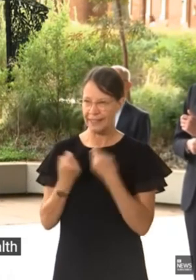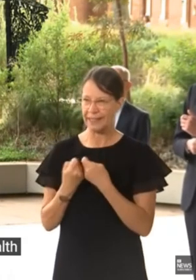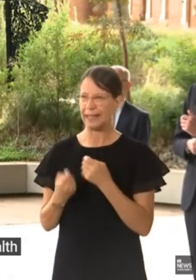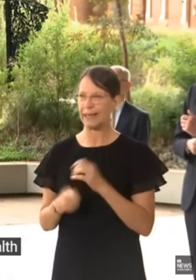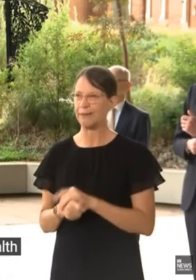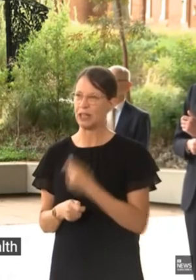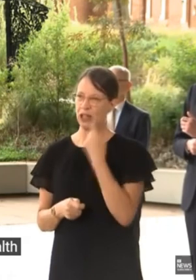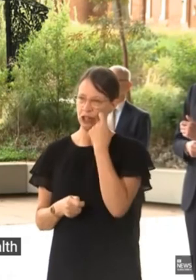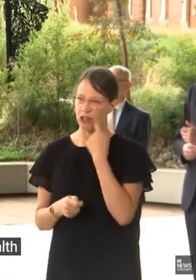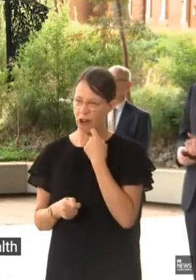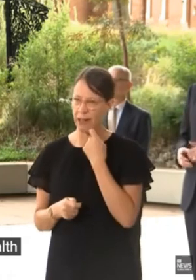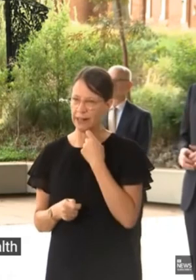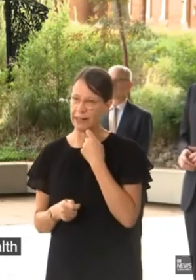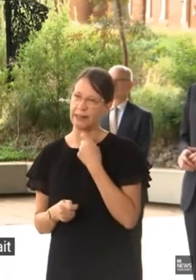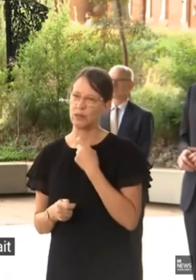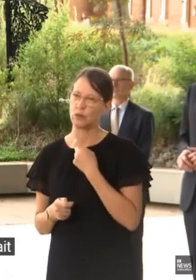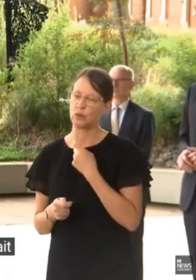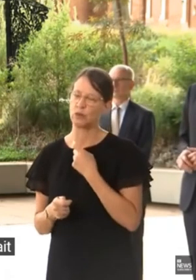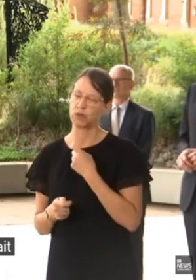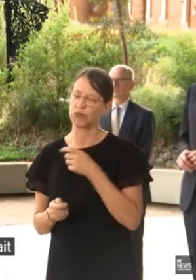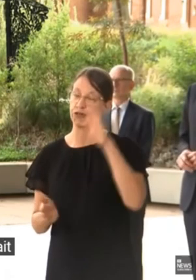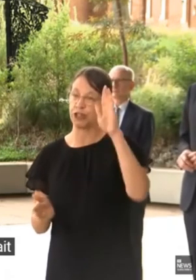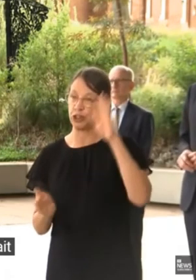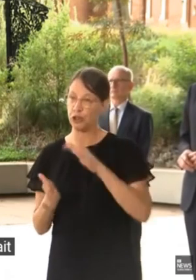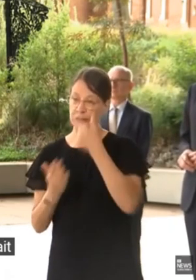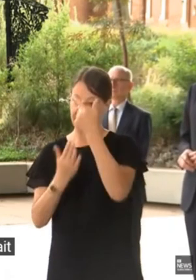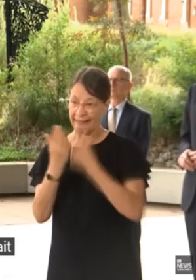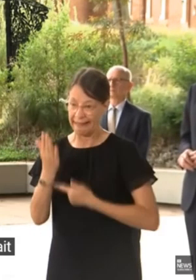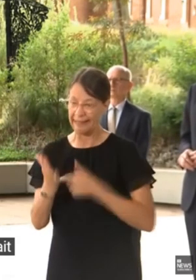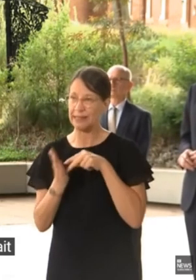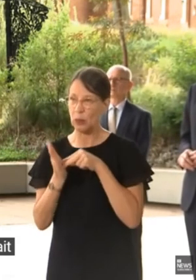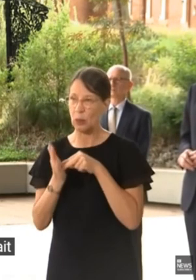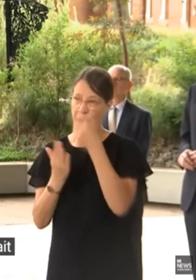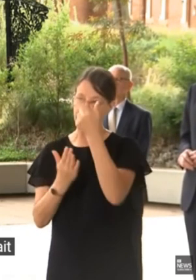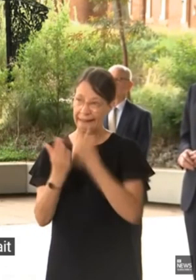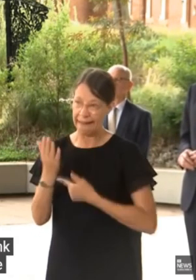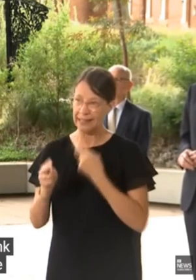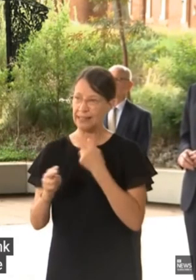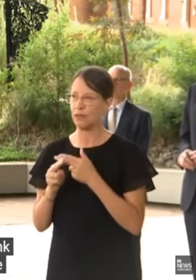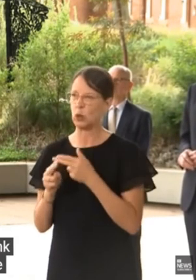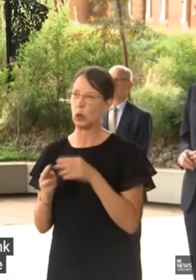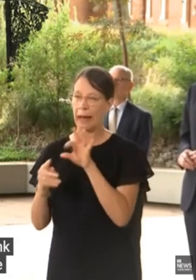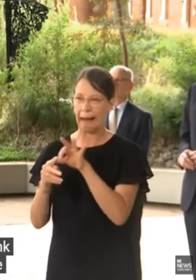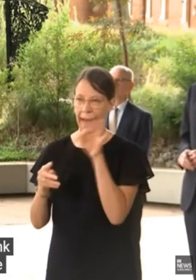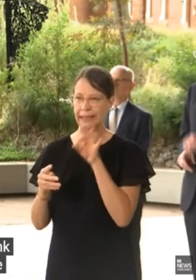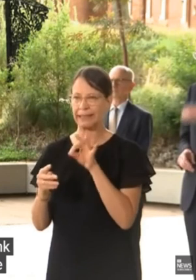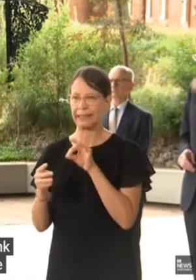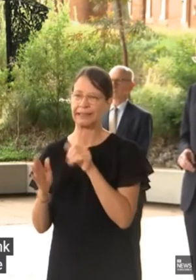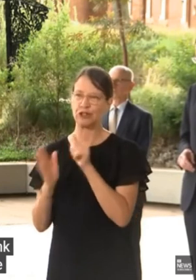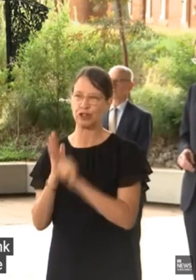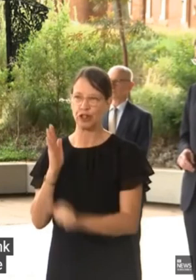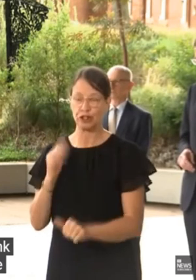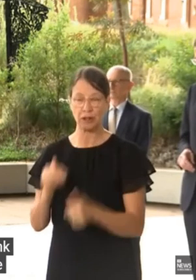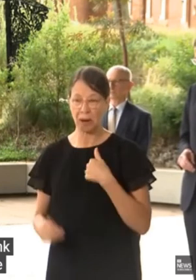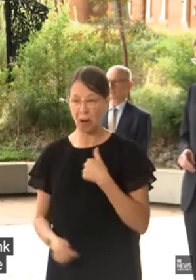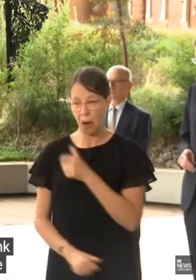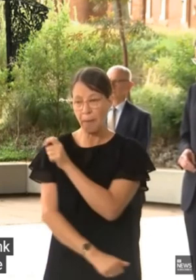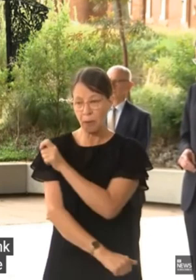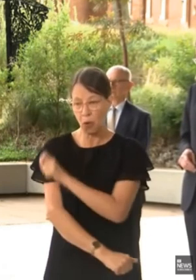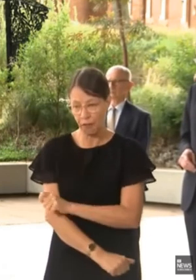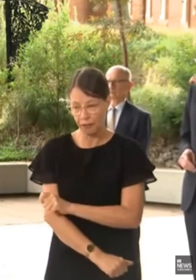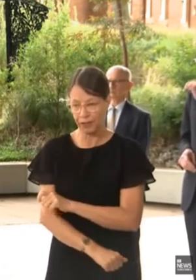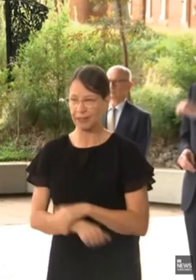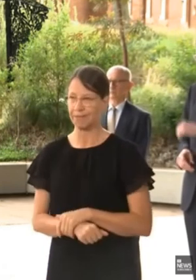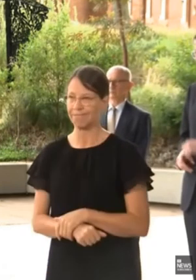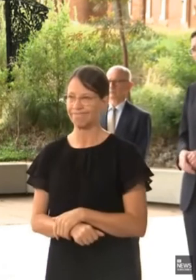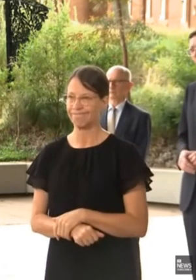people waiting for the elective surgery. So I think I have absolute confidence. Having been the health minister for 5 years,